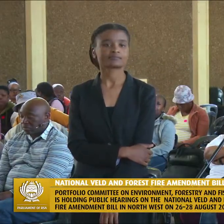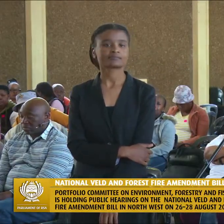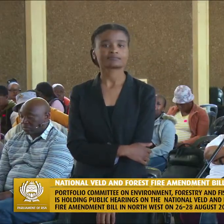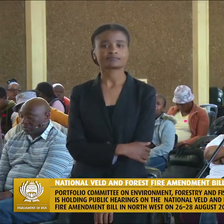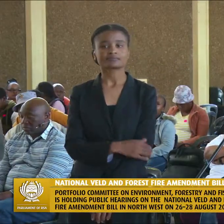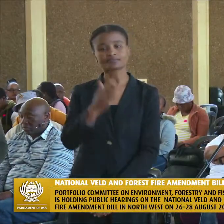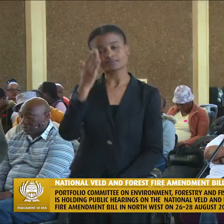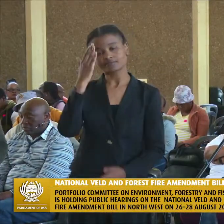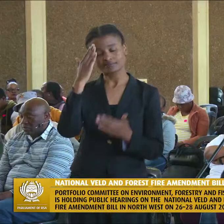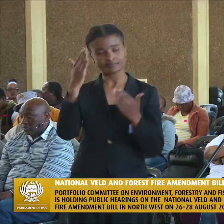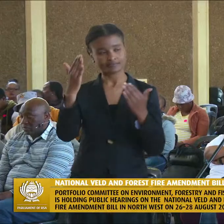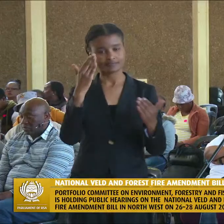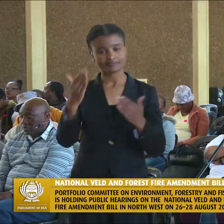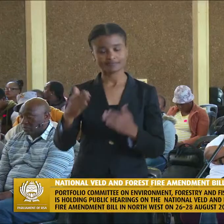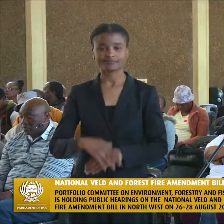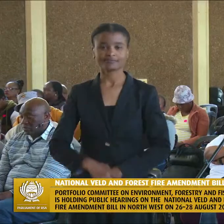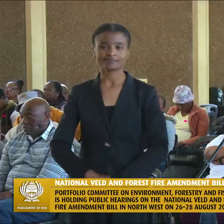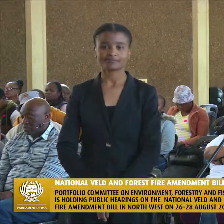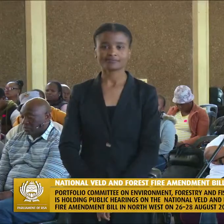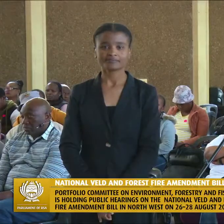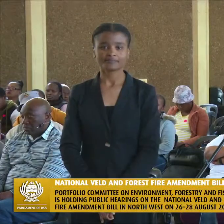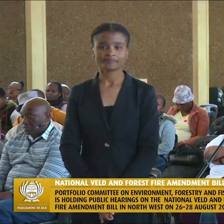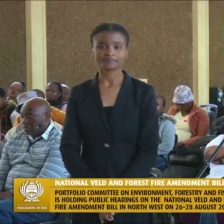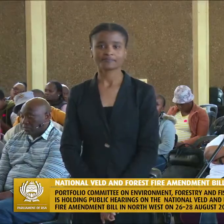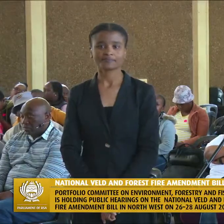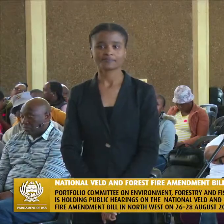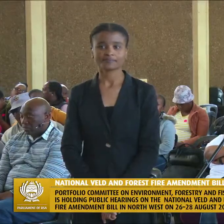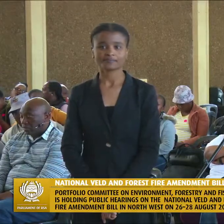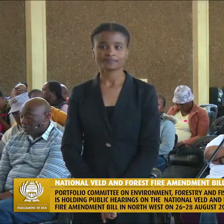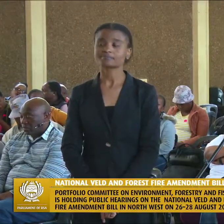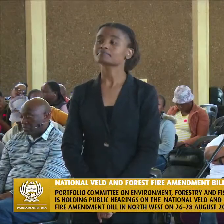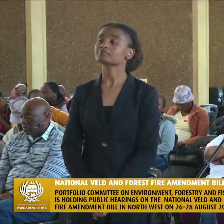greetings to everyone who is here today